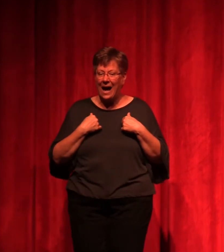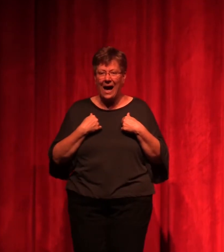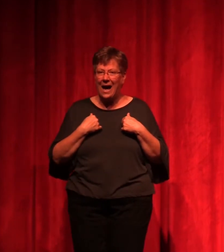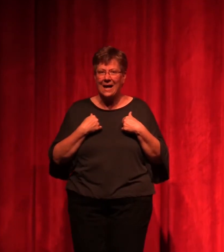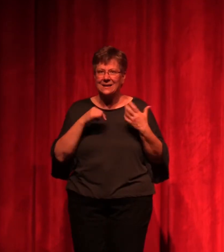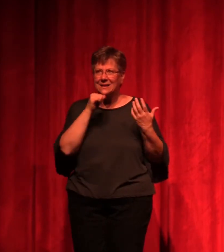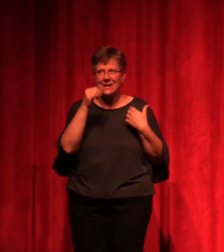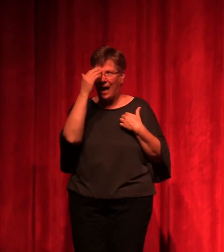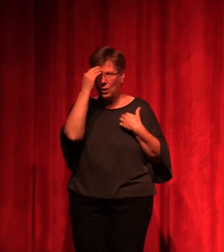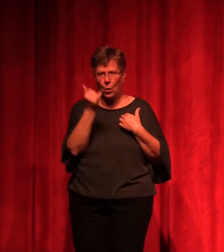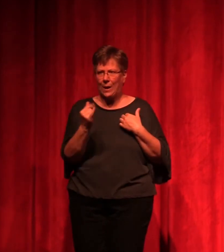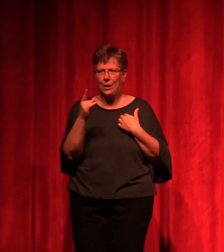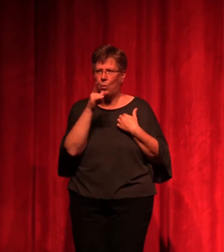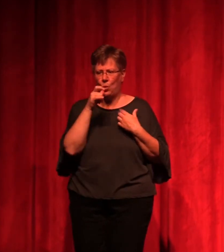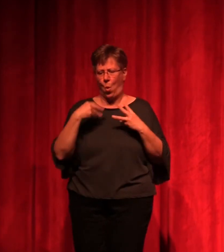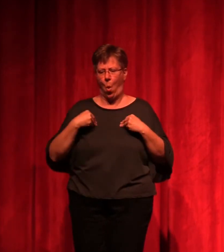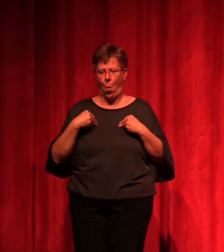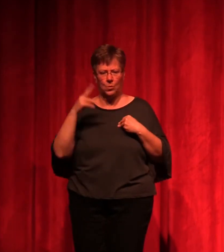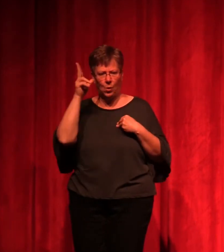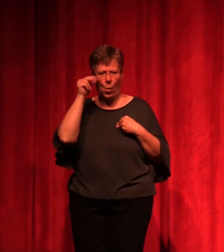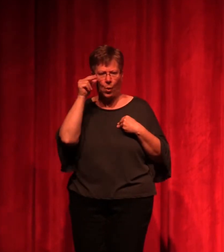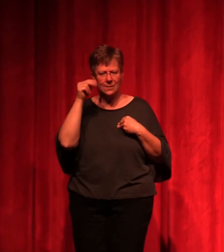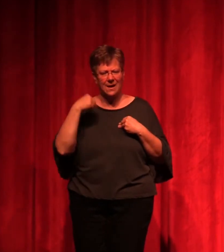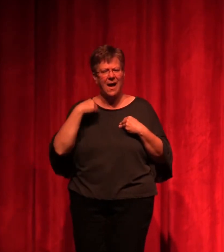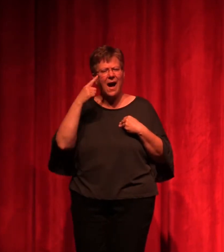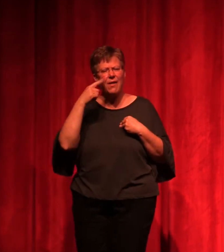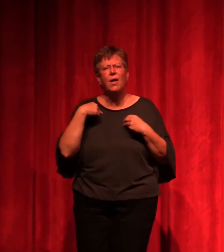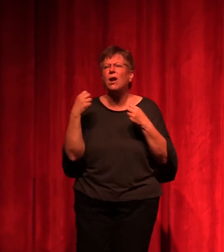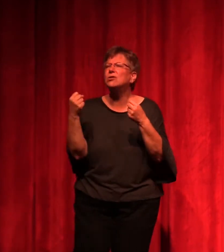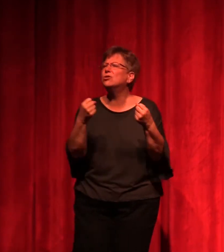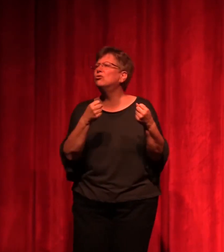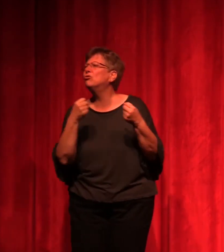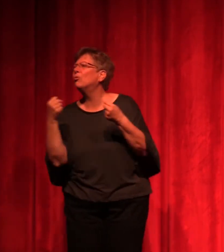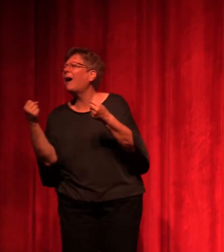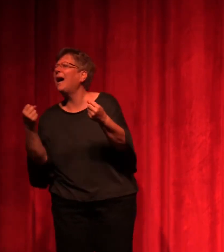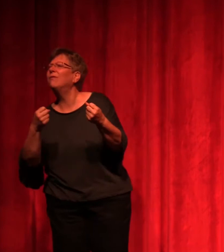just going to drive around. I was going to look in the fields for a horse.